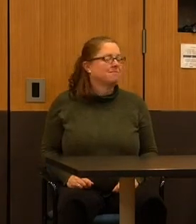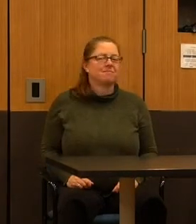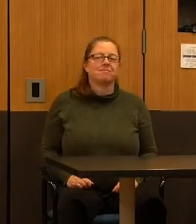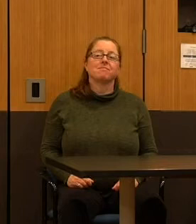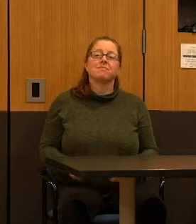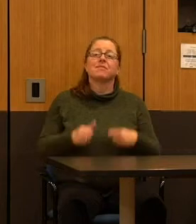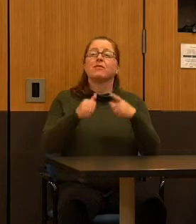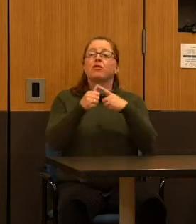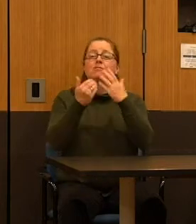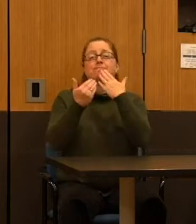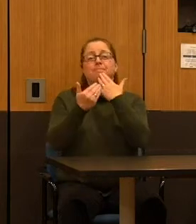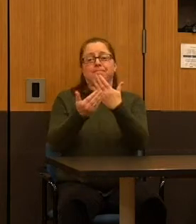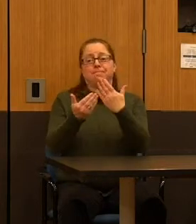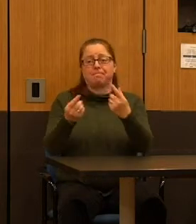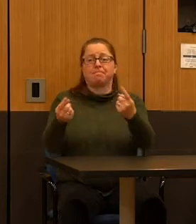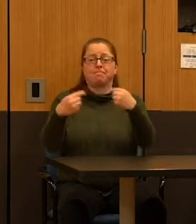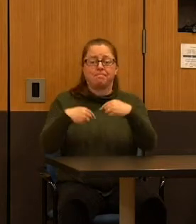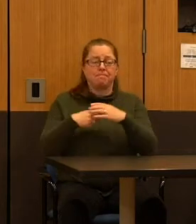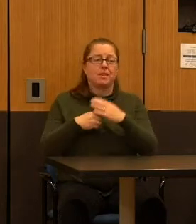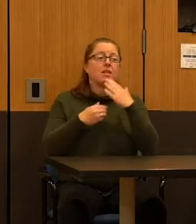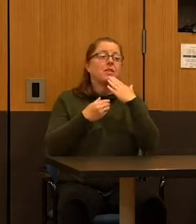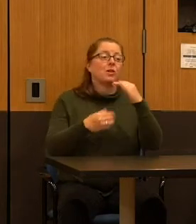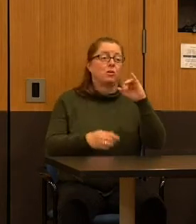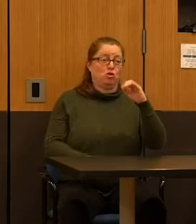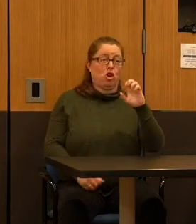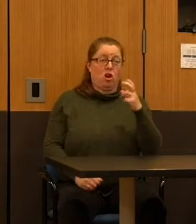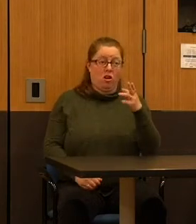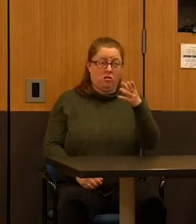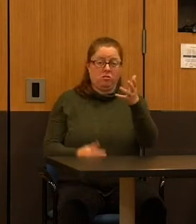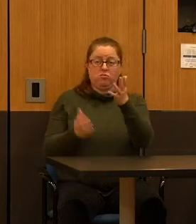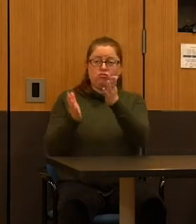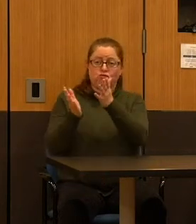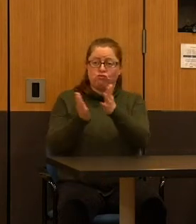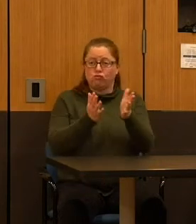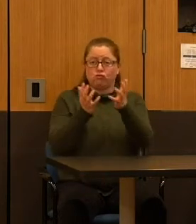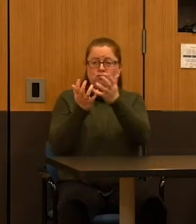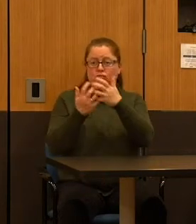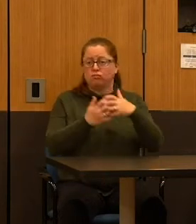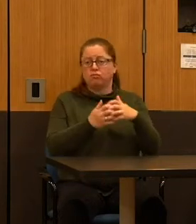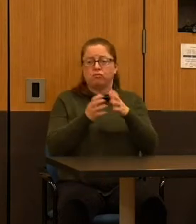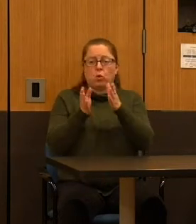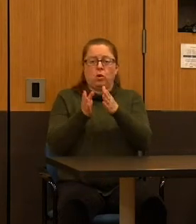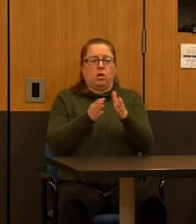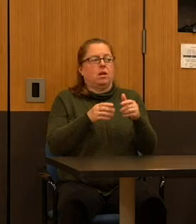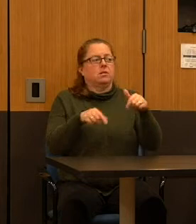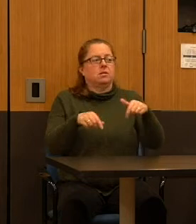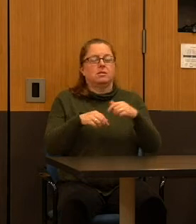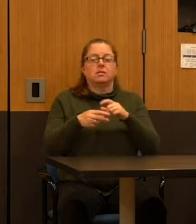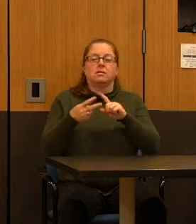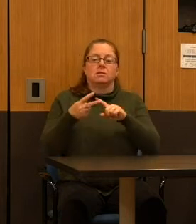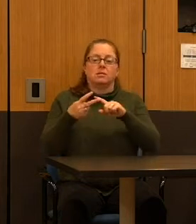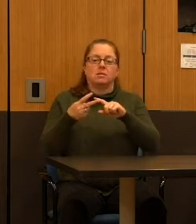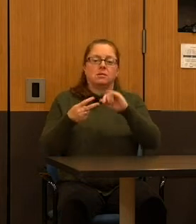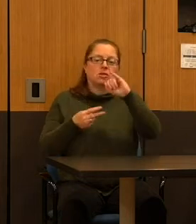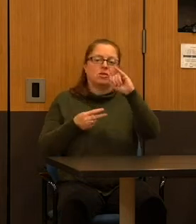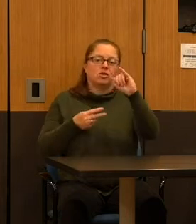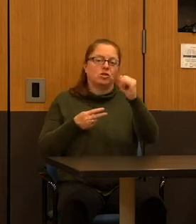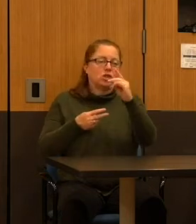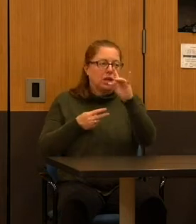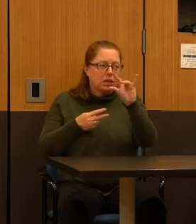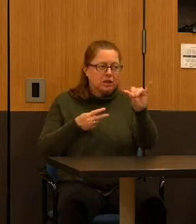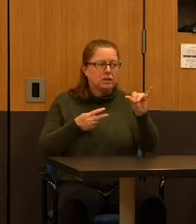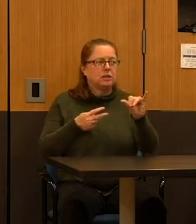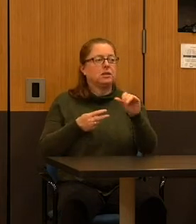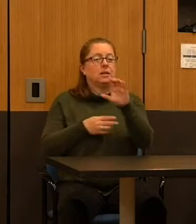So first of all, thank you all. Thanks so much to Josh, who helped us organize this, and Jenny and the CIL for having us.